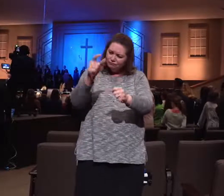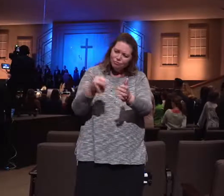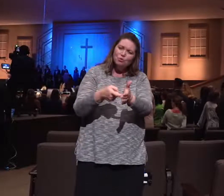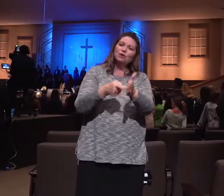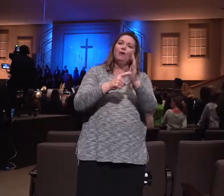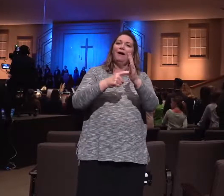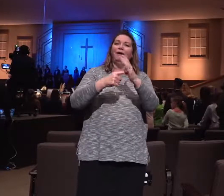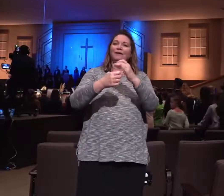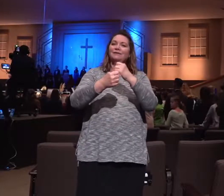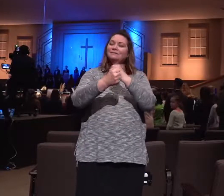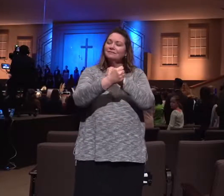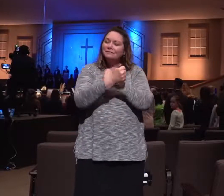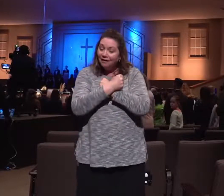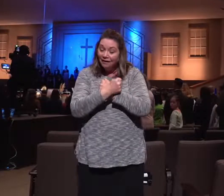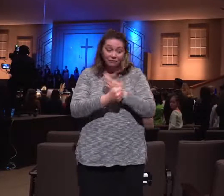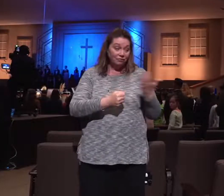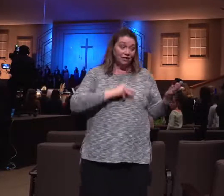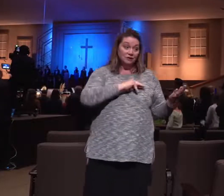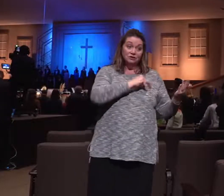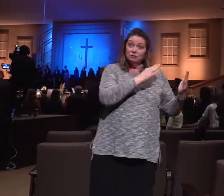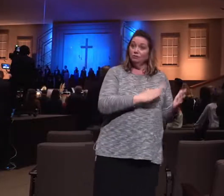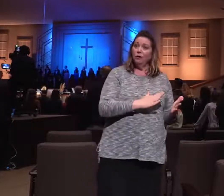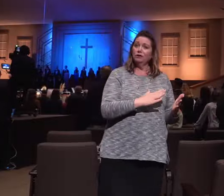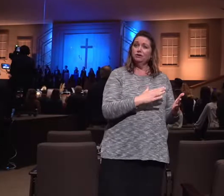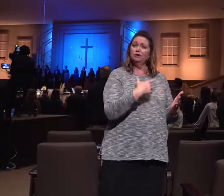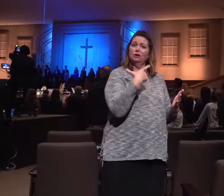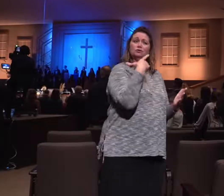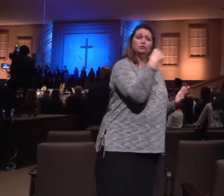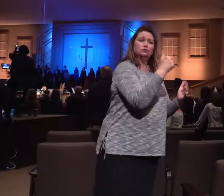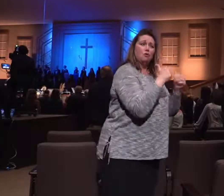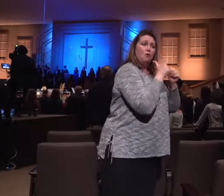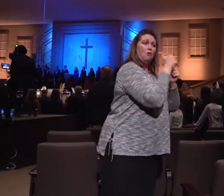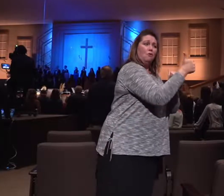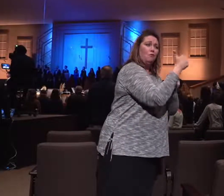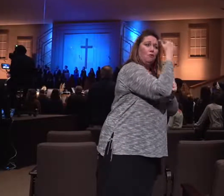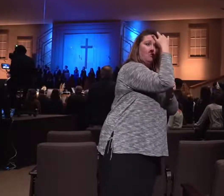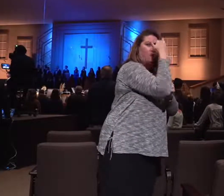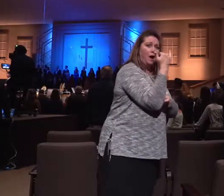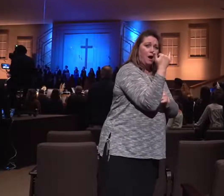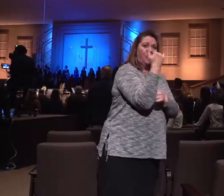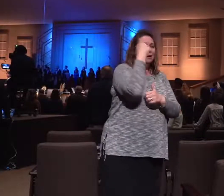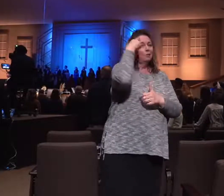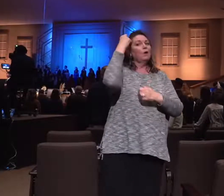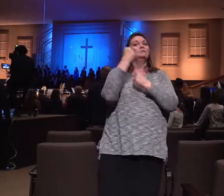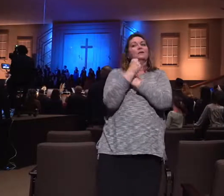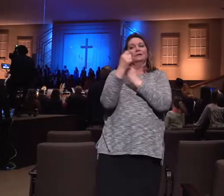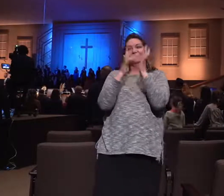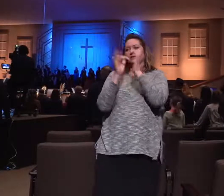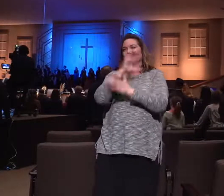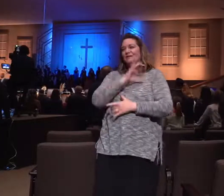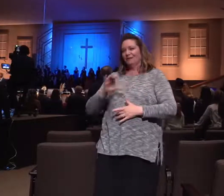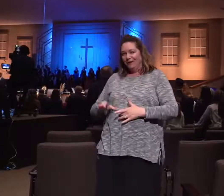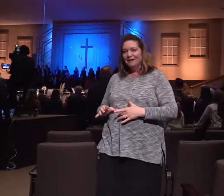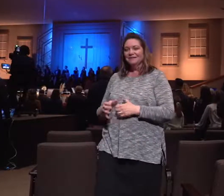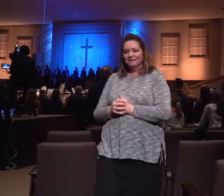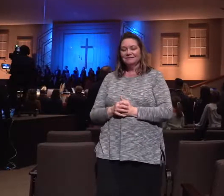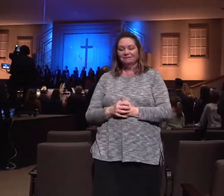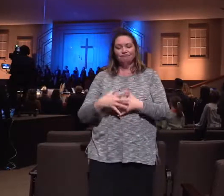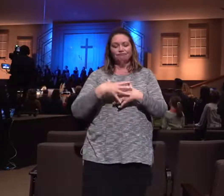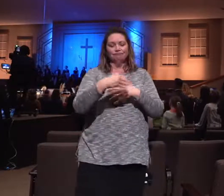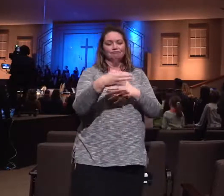know why they're going overseas? Because they love the Lord Jesus Christ. And so let's be missionaries here at home. Sing it out now. Brother Williams, help us